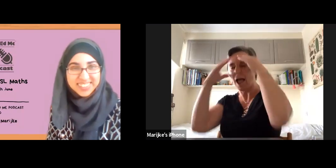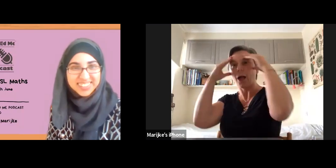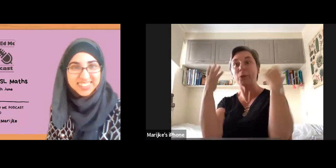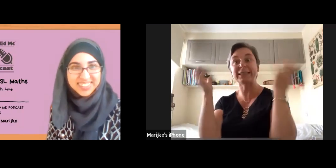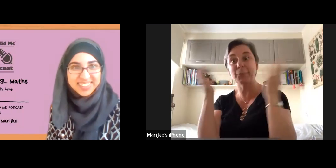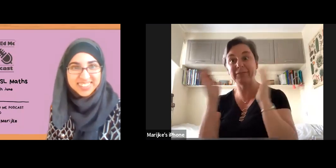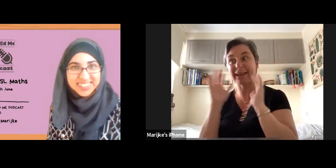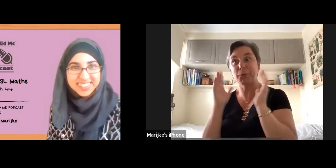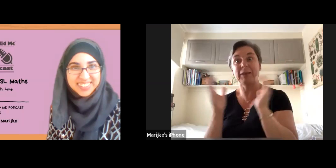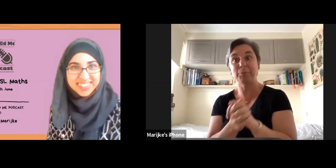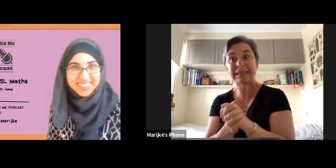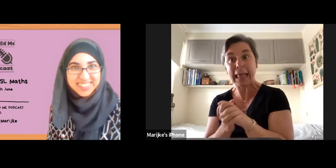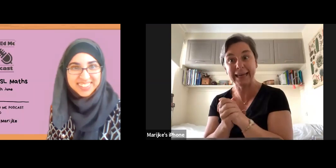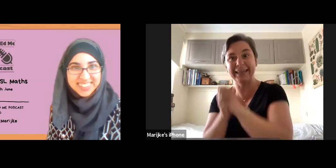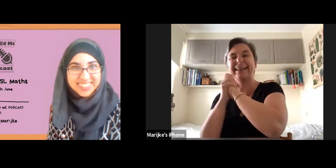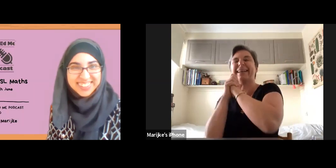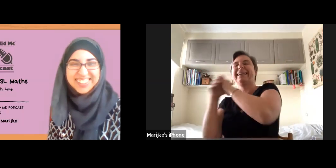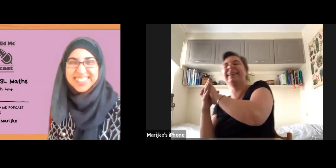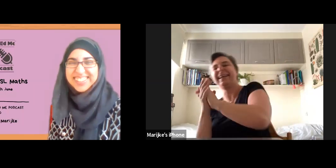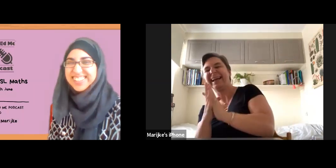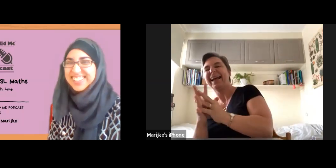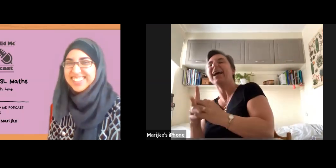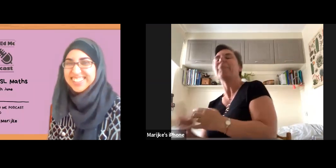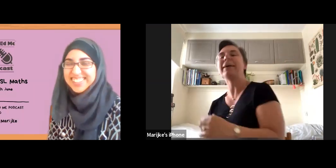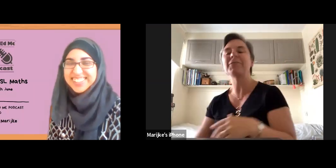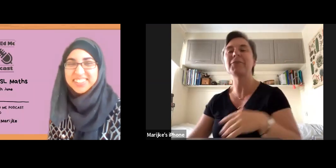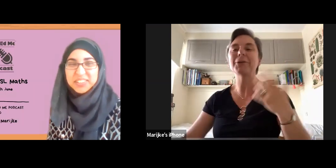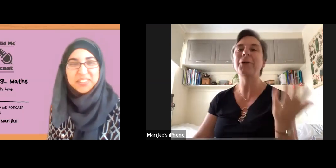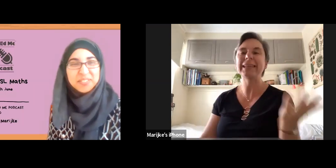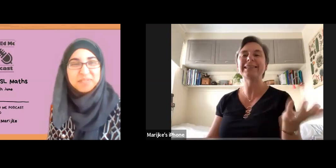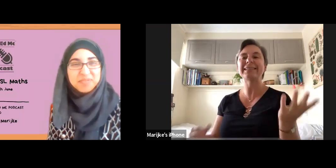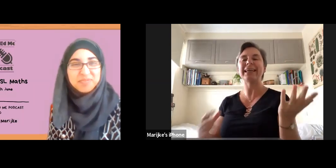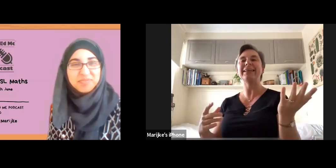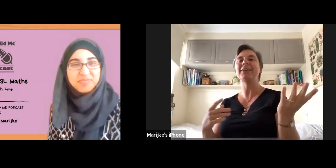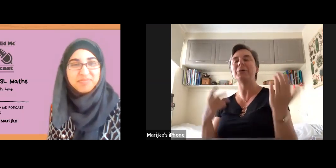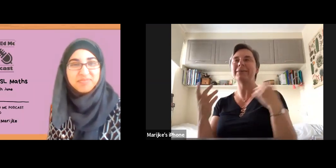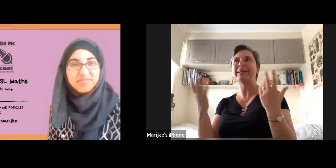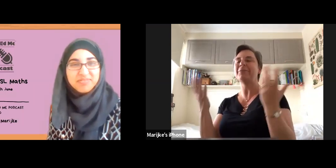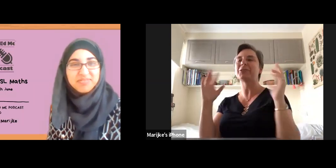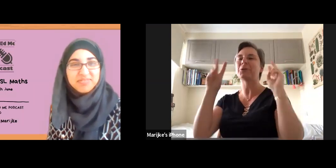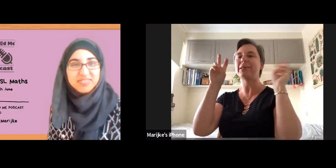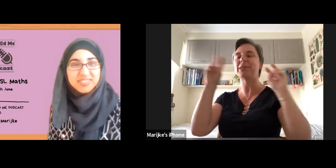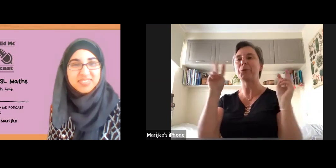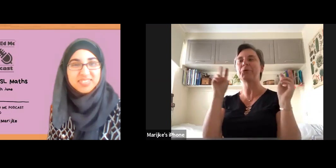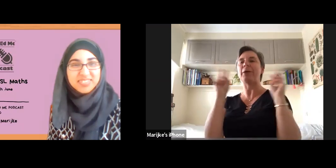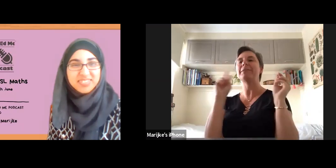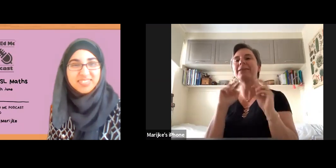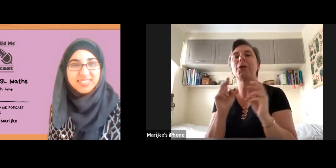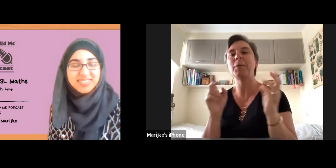"God, that's something from the telly." Because of course, all they see, when they listen to watching English programs, it's a lot about